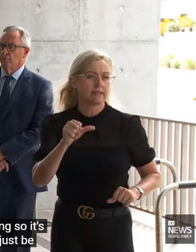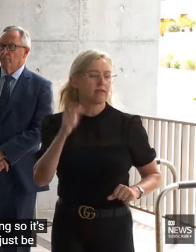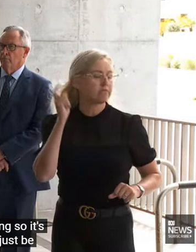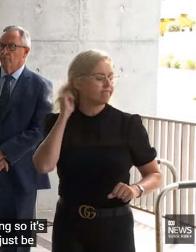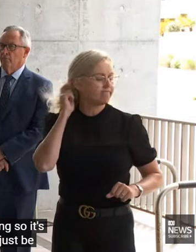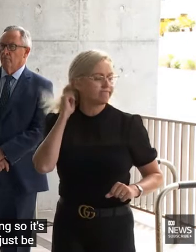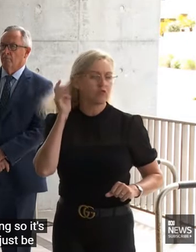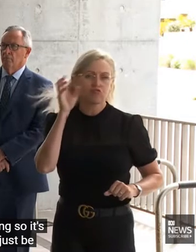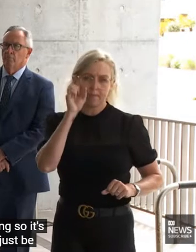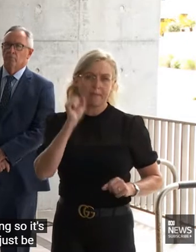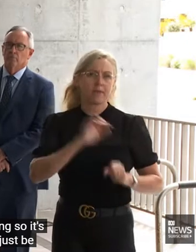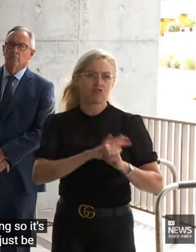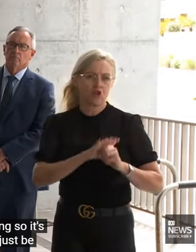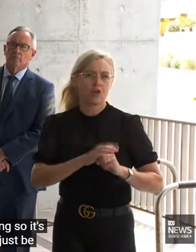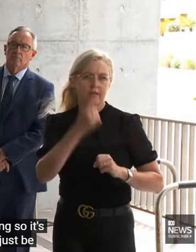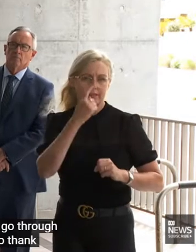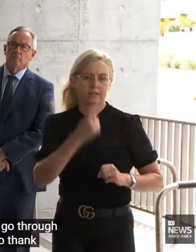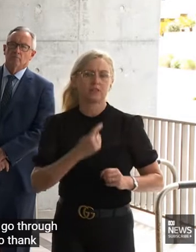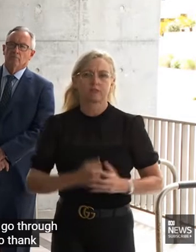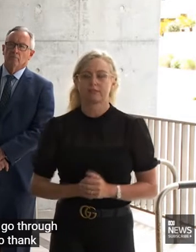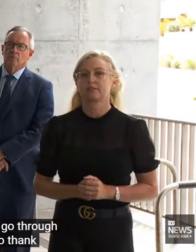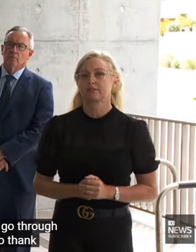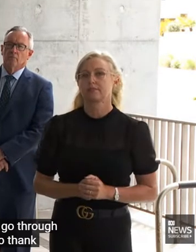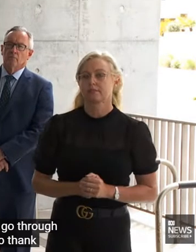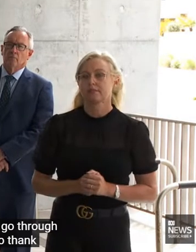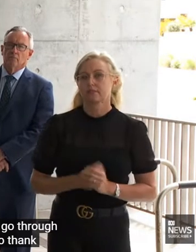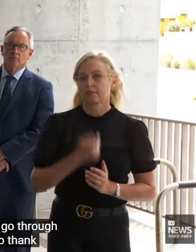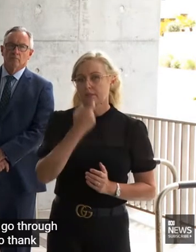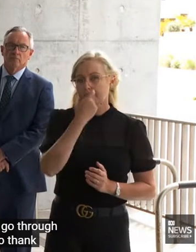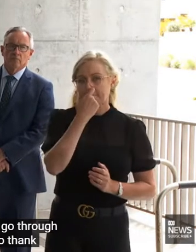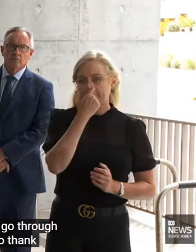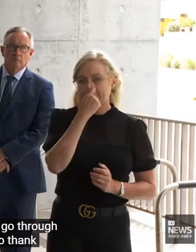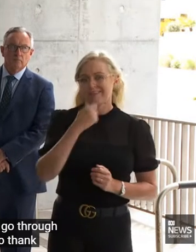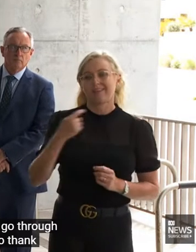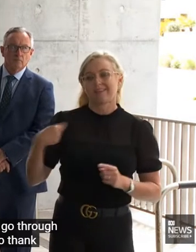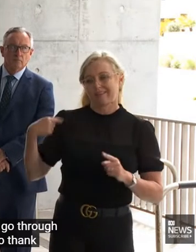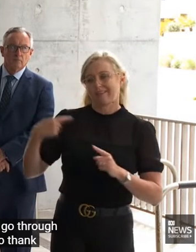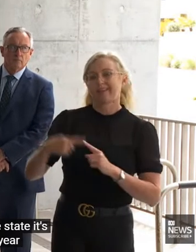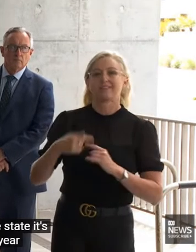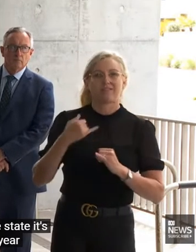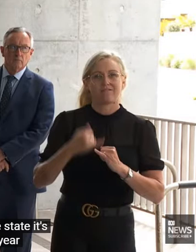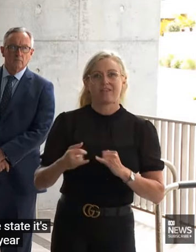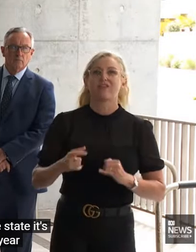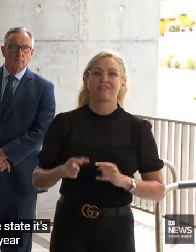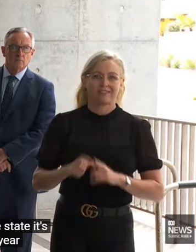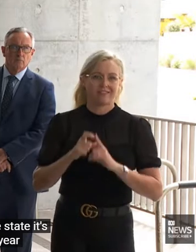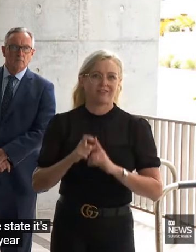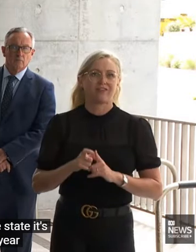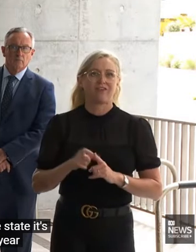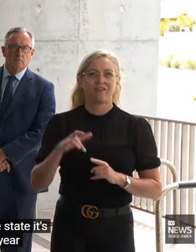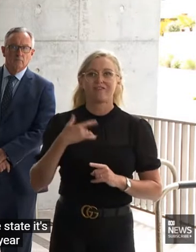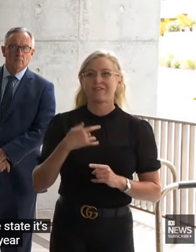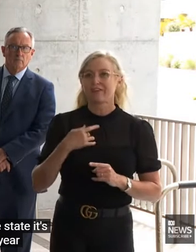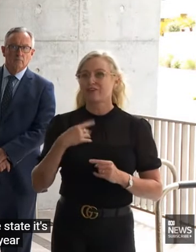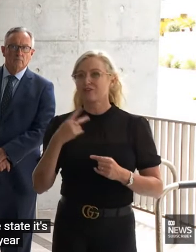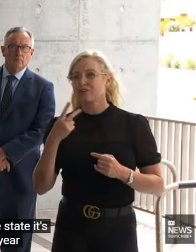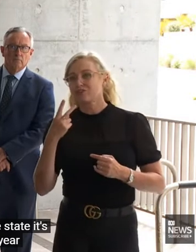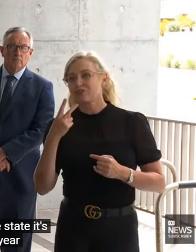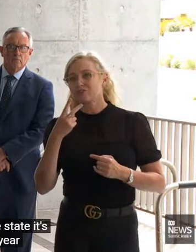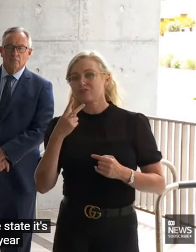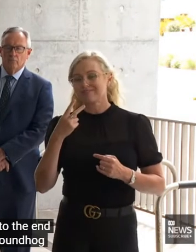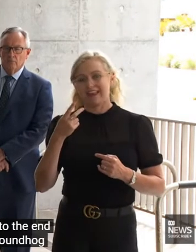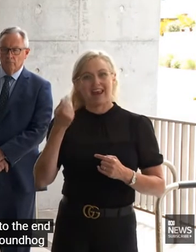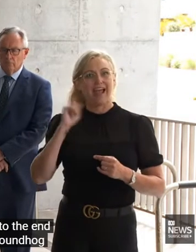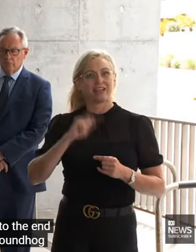It's been a difficult year, particularly as we came to the end. It seems a bit like Groundhog Day with with last year and the issues with the Northern Beaches,